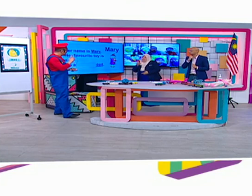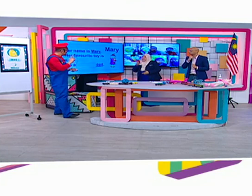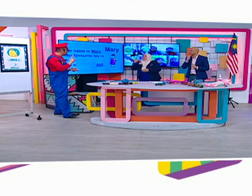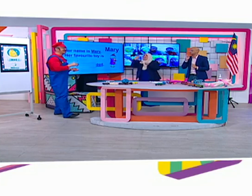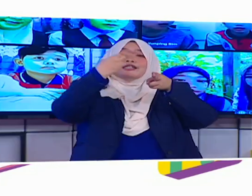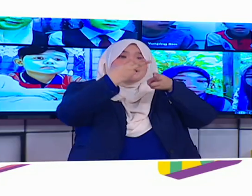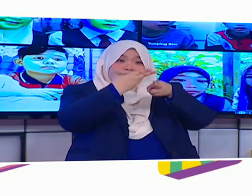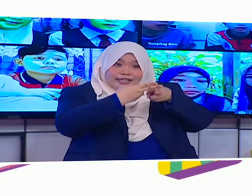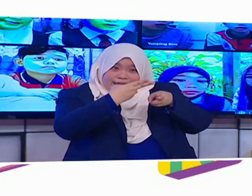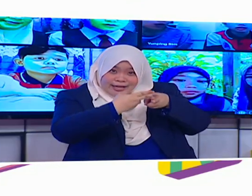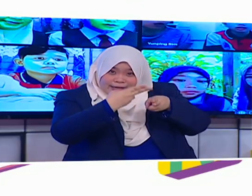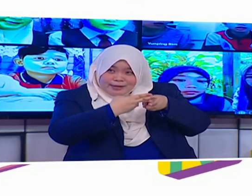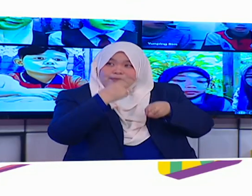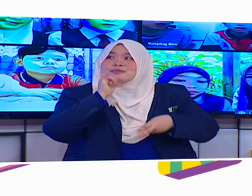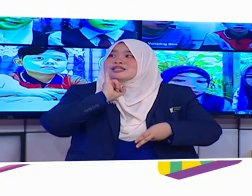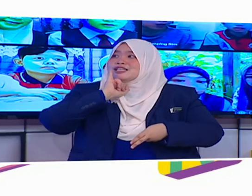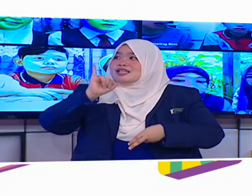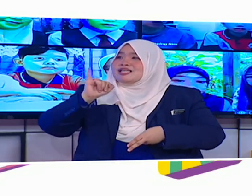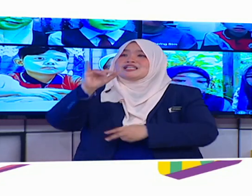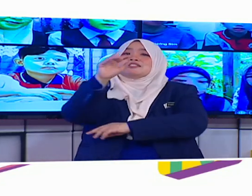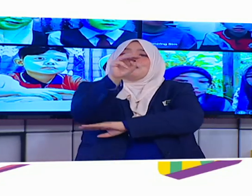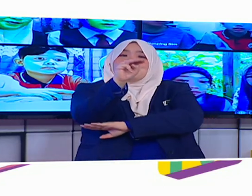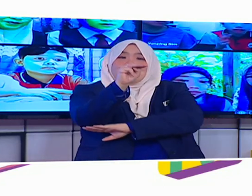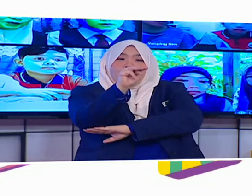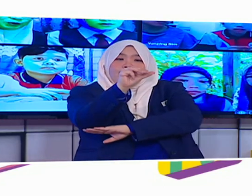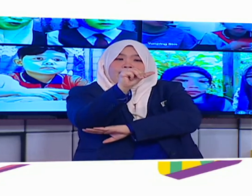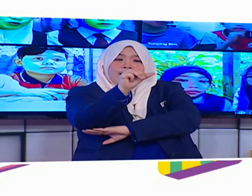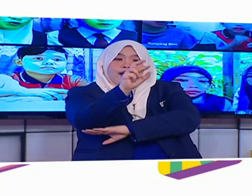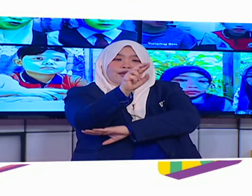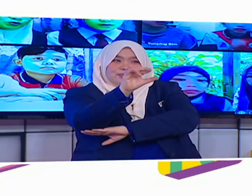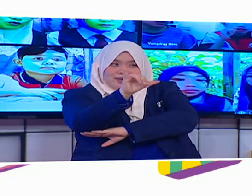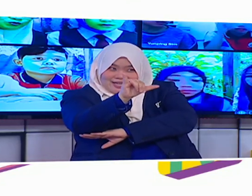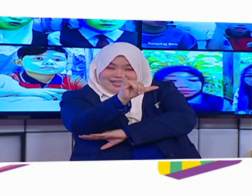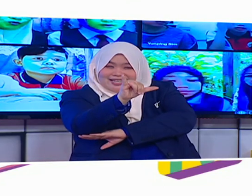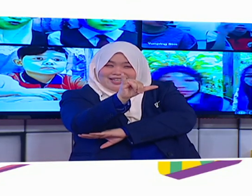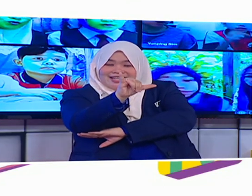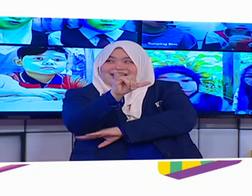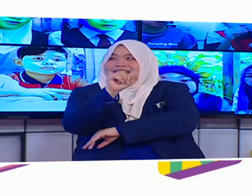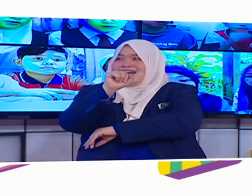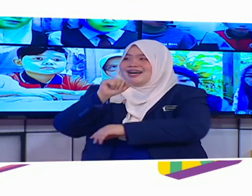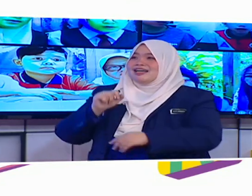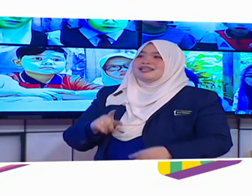Okay. Her name is Mary.